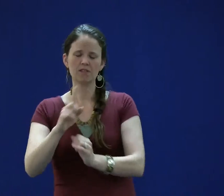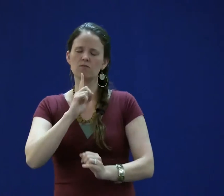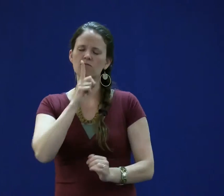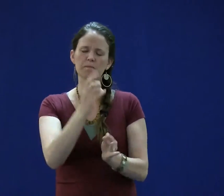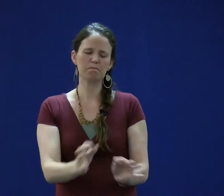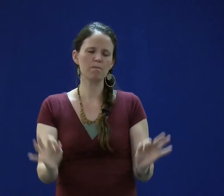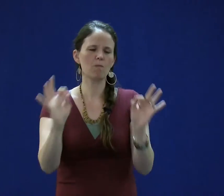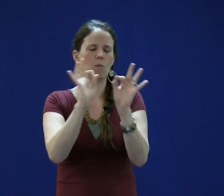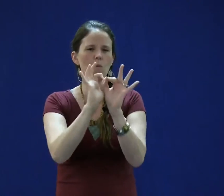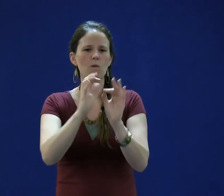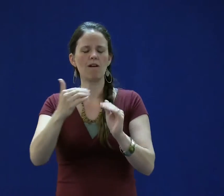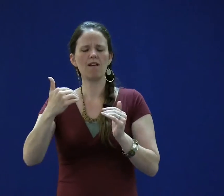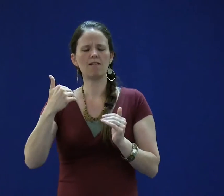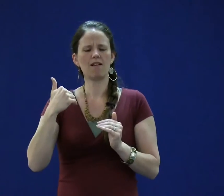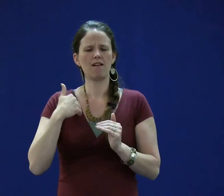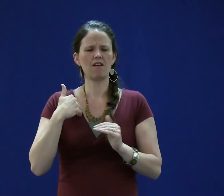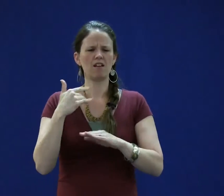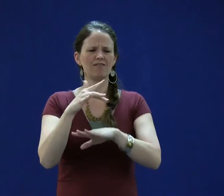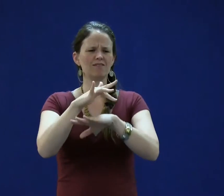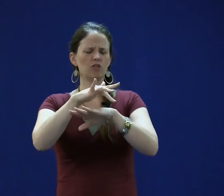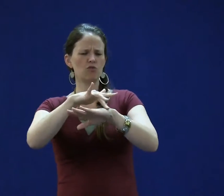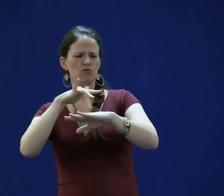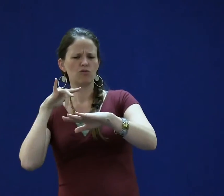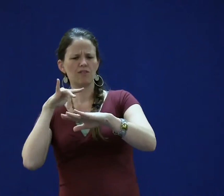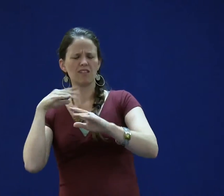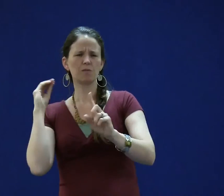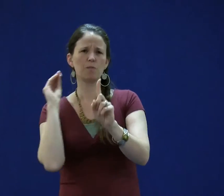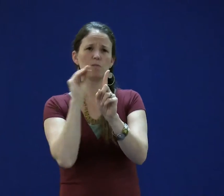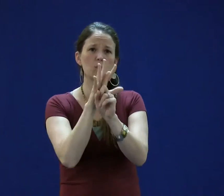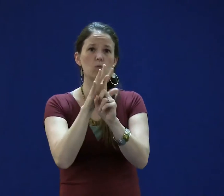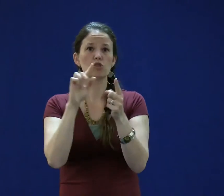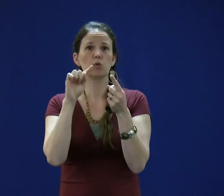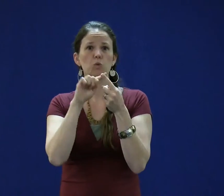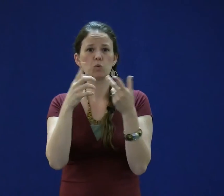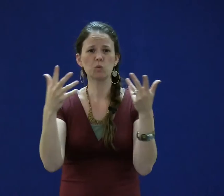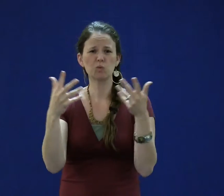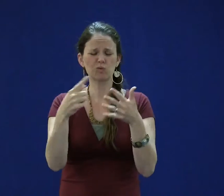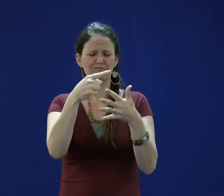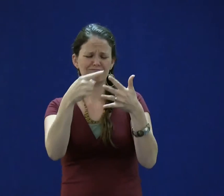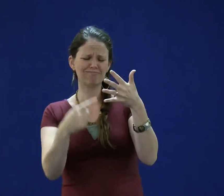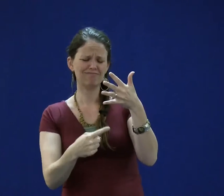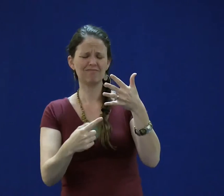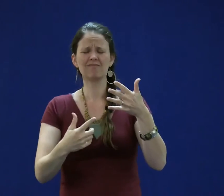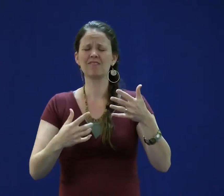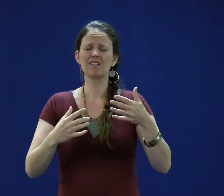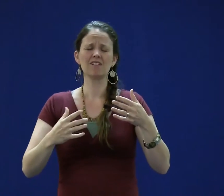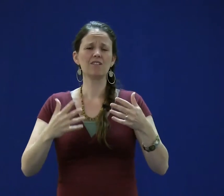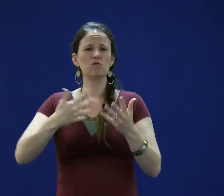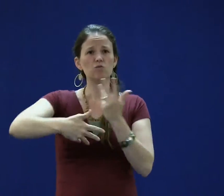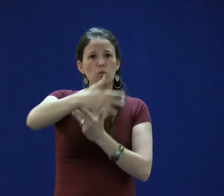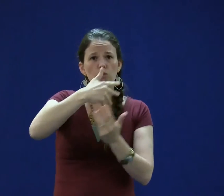Each student is a true individual, and it is important for our students to have early exposure